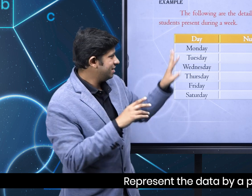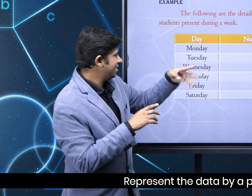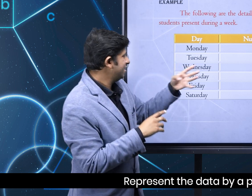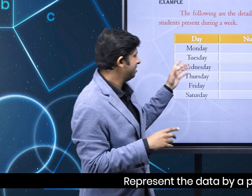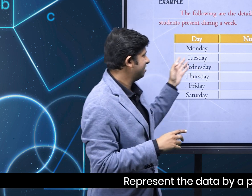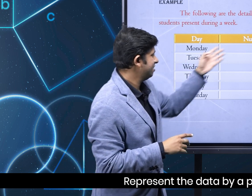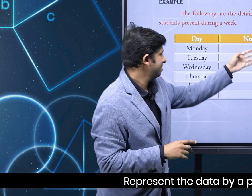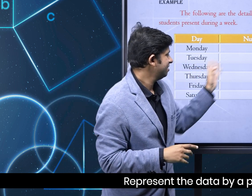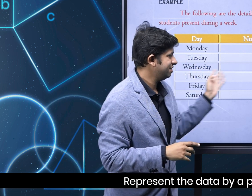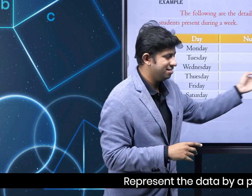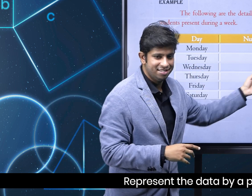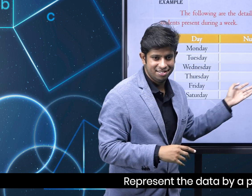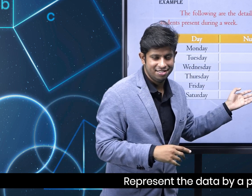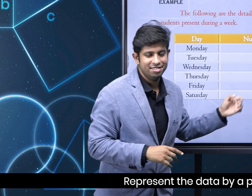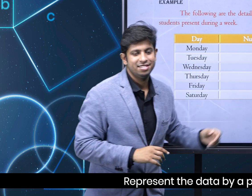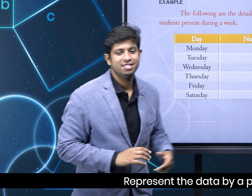Represent the data by a pictograph.